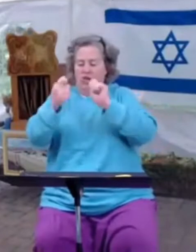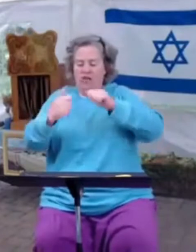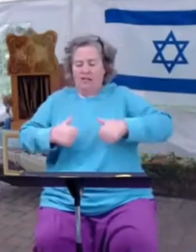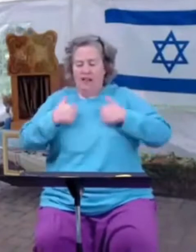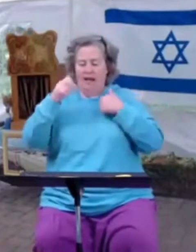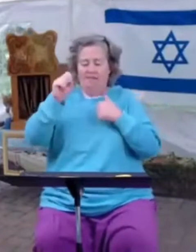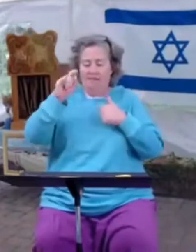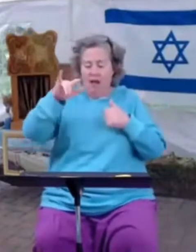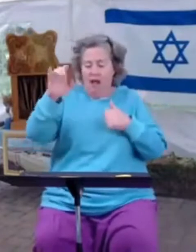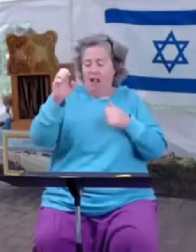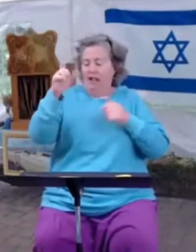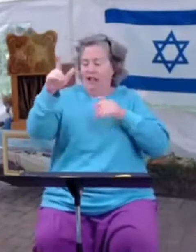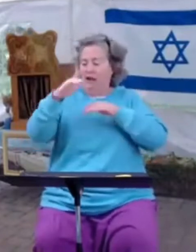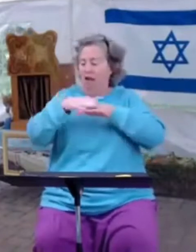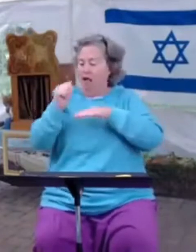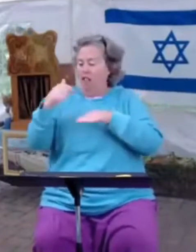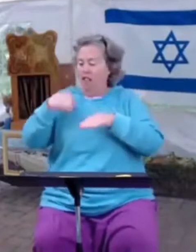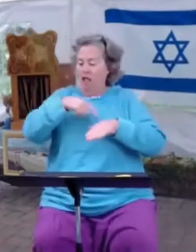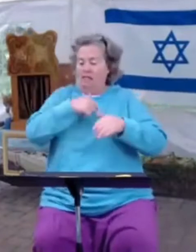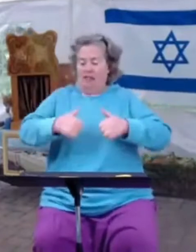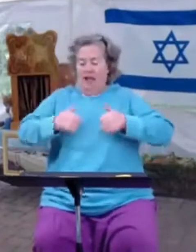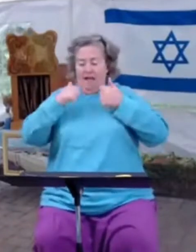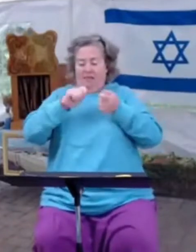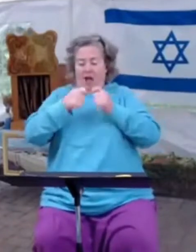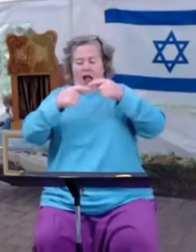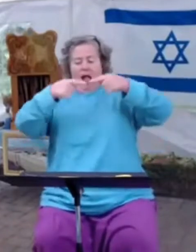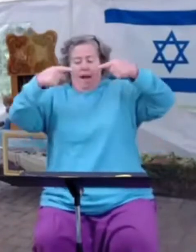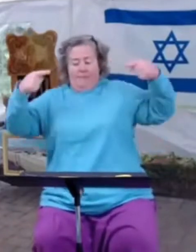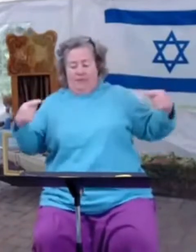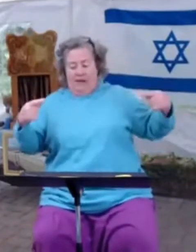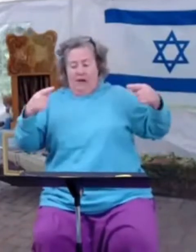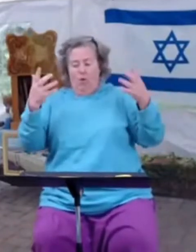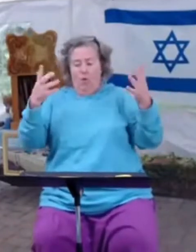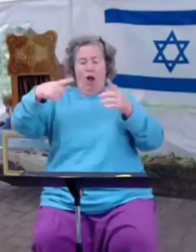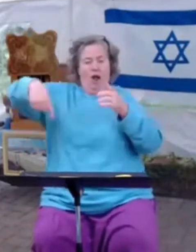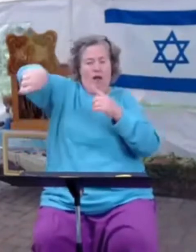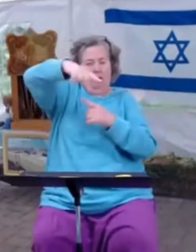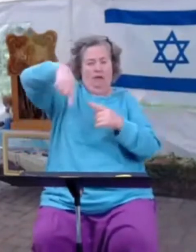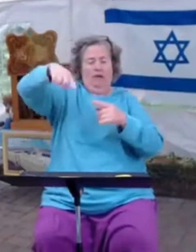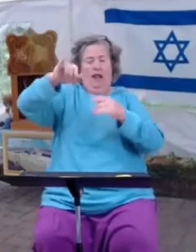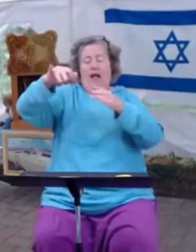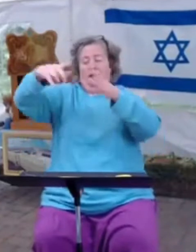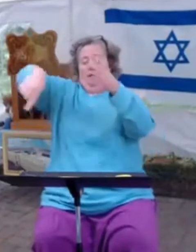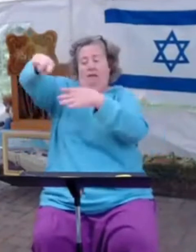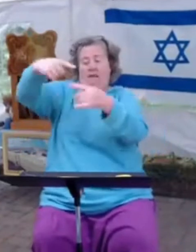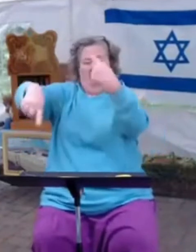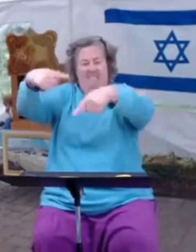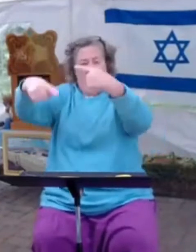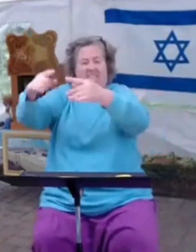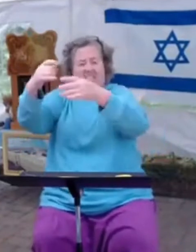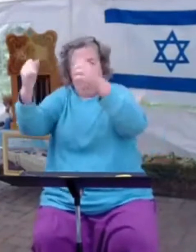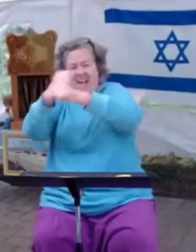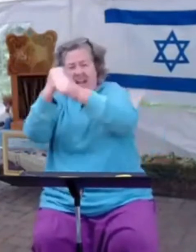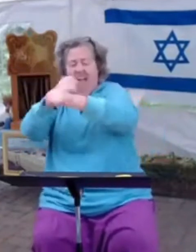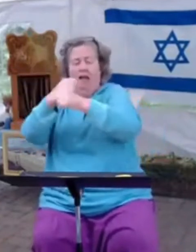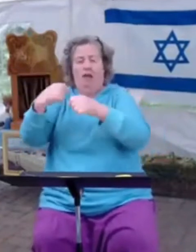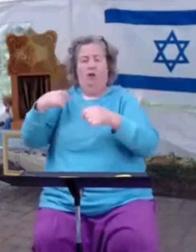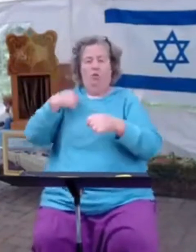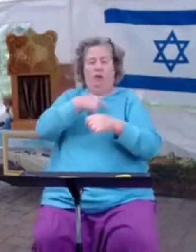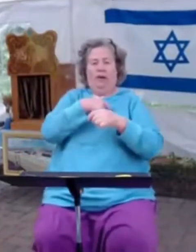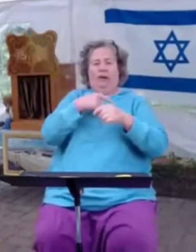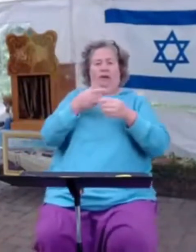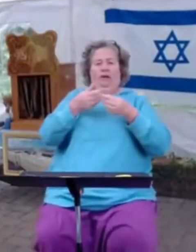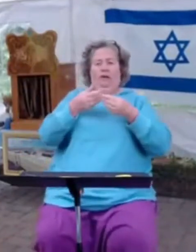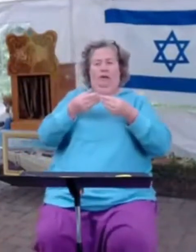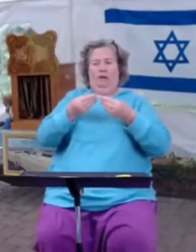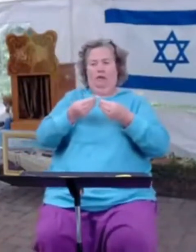see how it's the same thing? It's actually the same lessons all over. He calls us to a lifestyle that is opposite